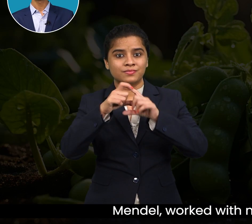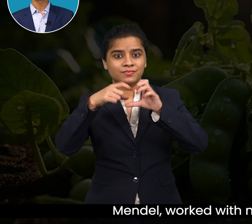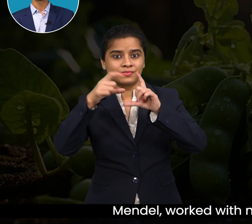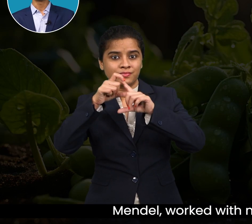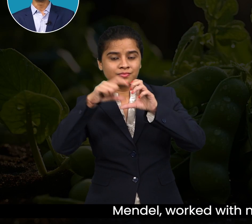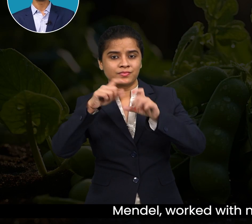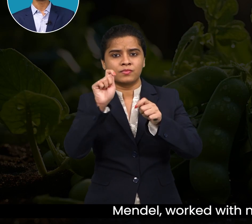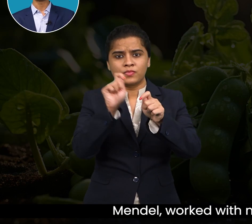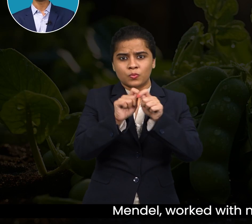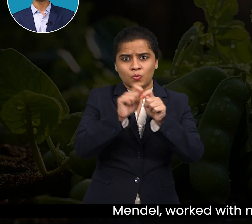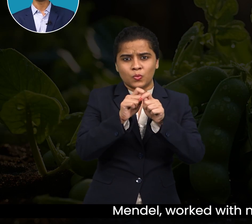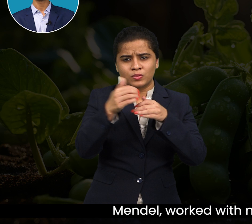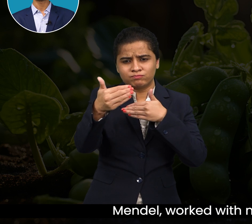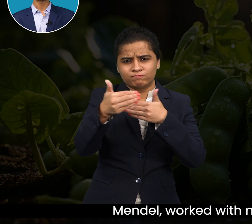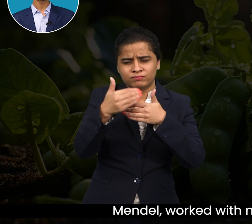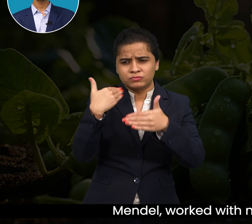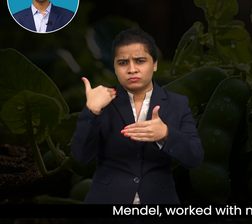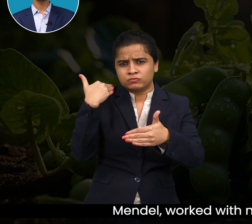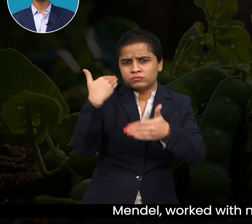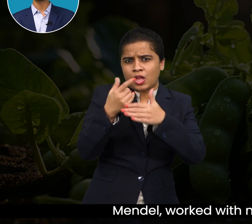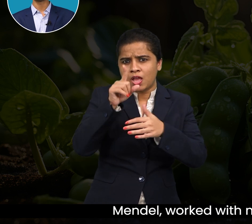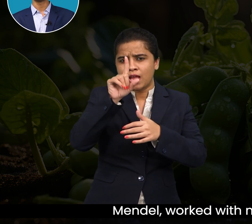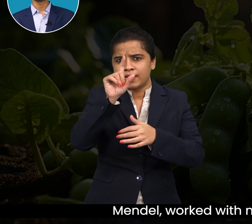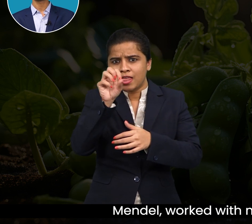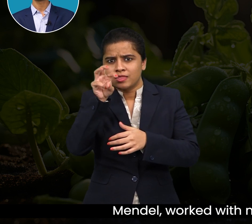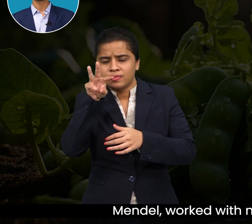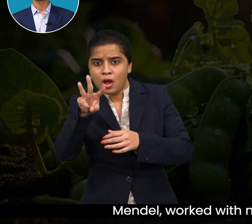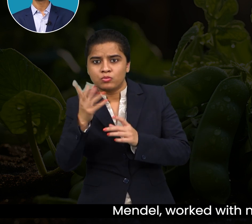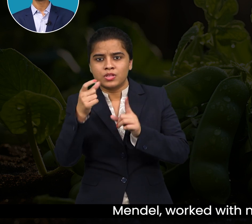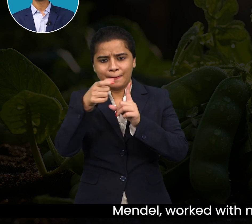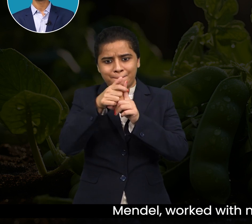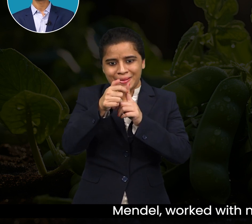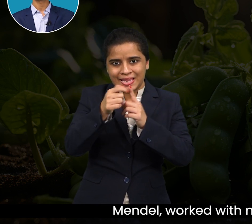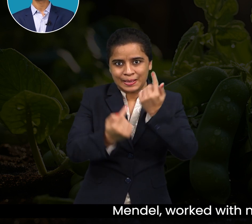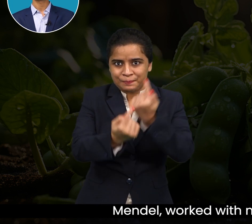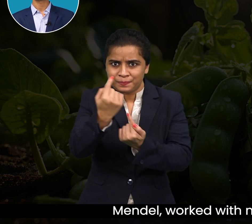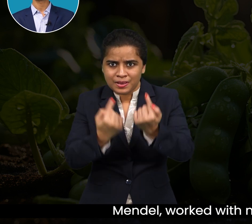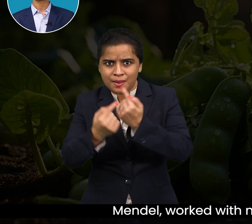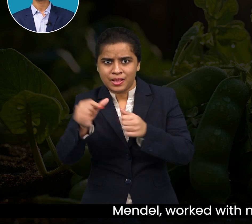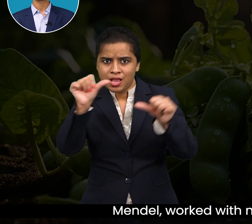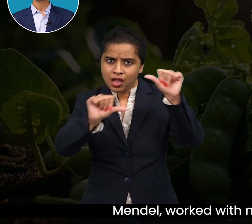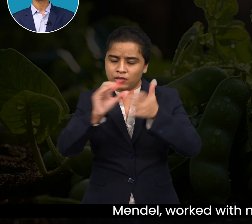Mendel worked with nearly 10,000 pea plants